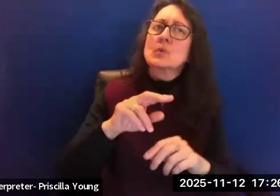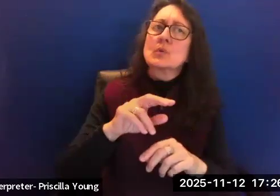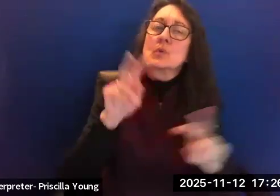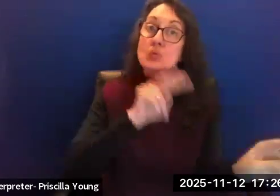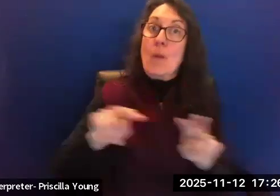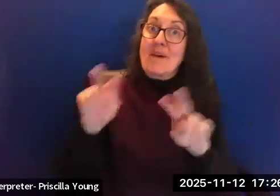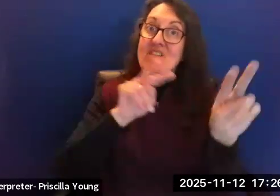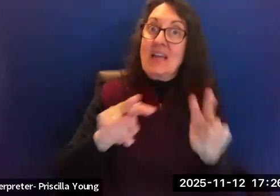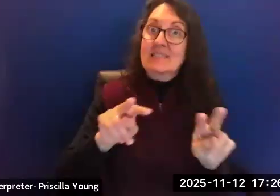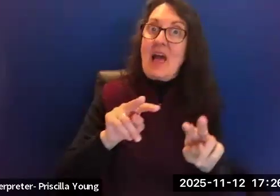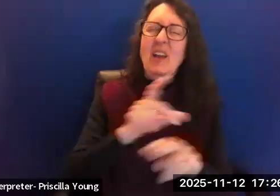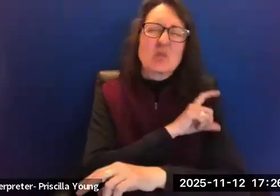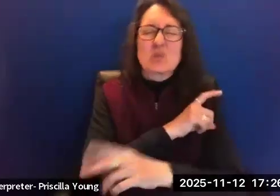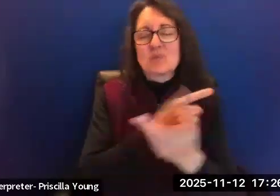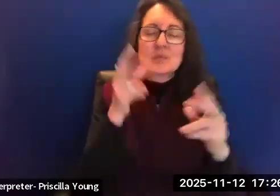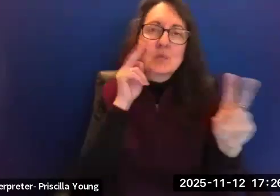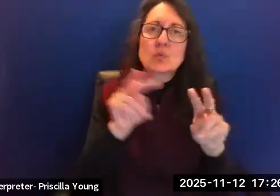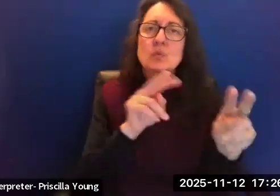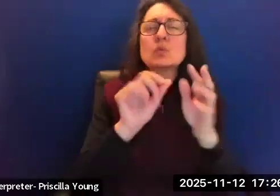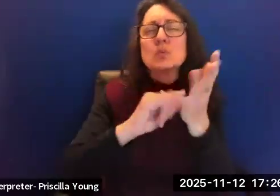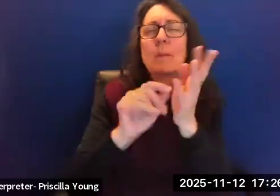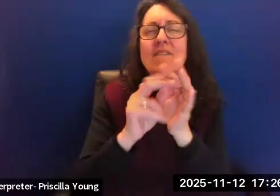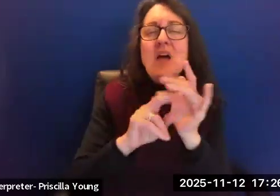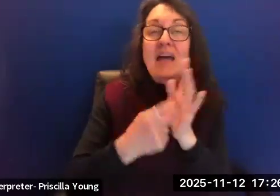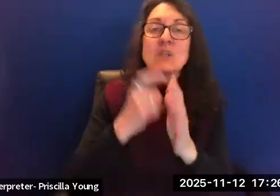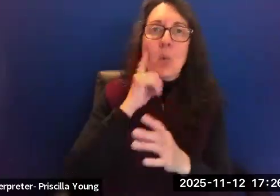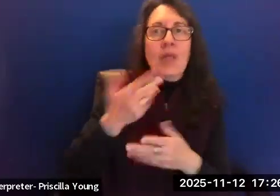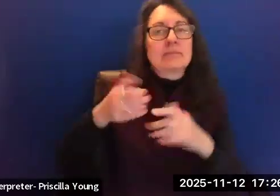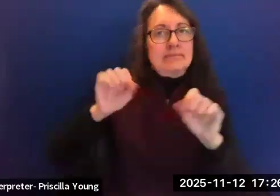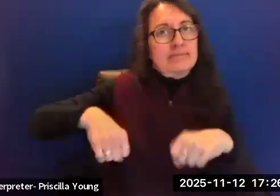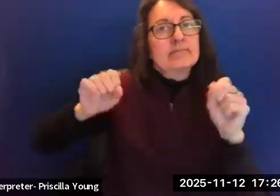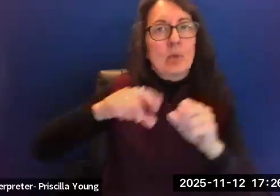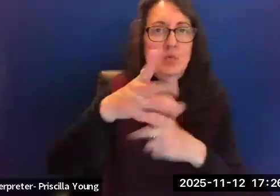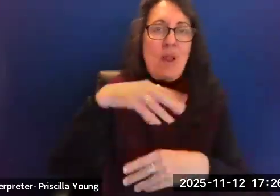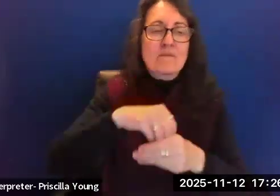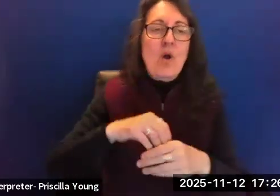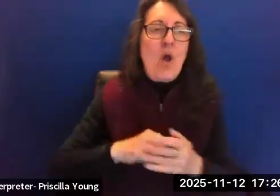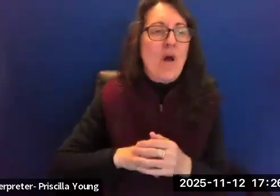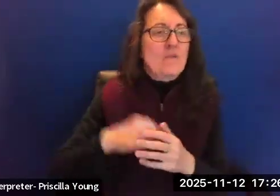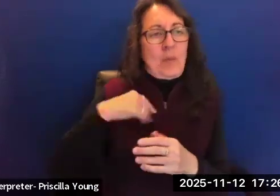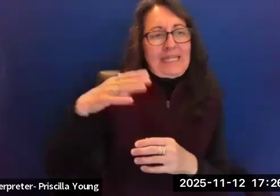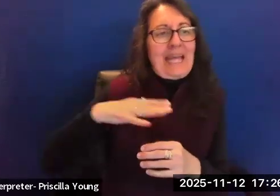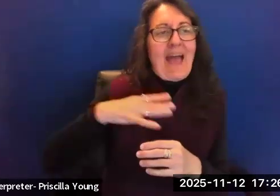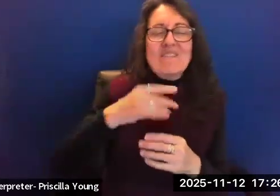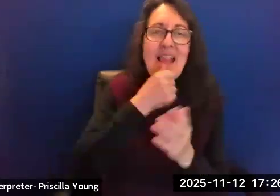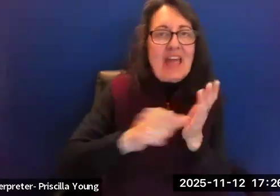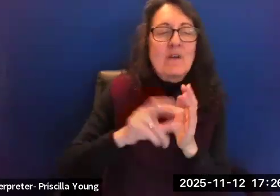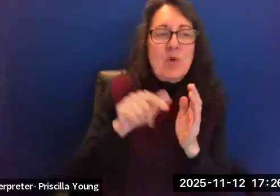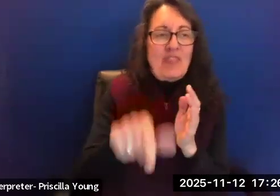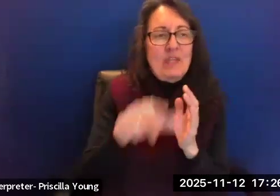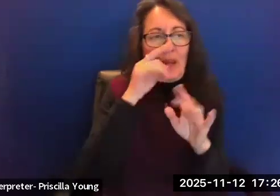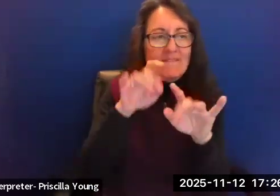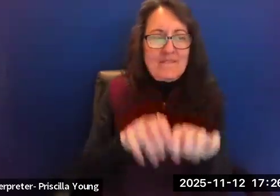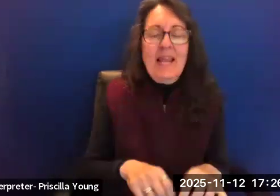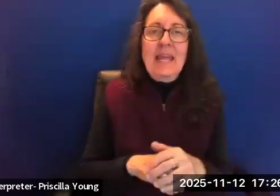of the things that we've got a template for. The letter should confirm your enrolment and your